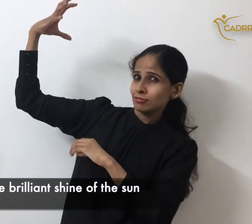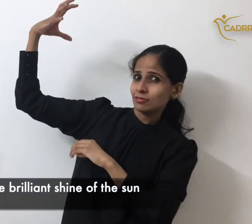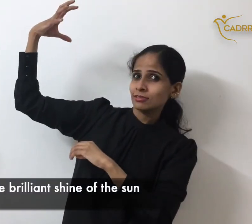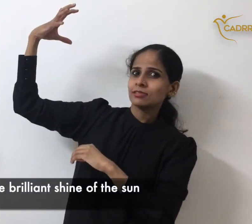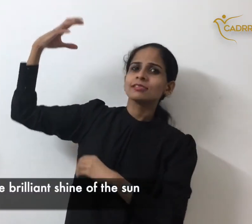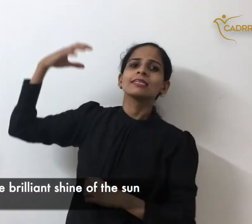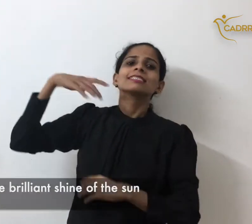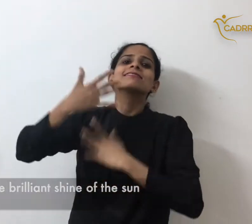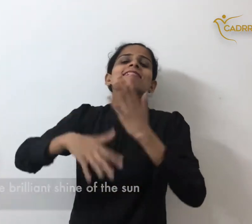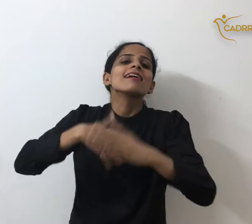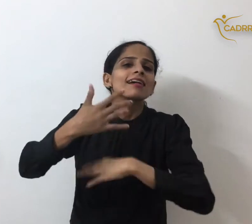sun.